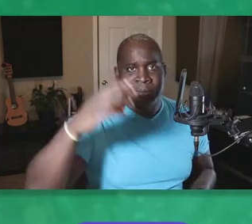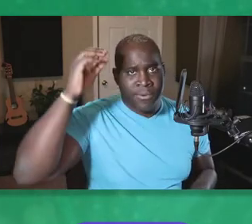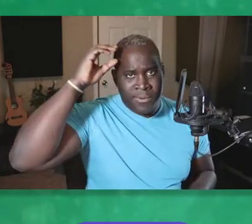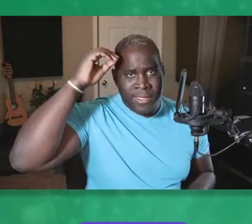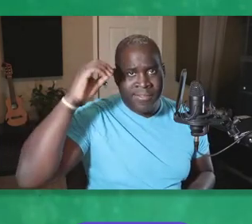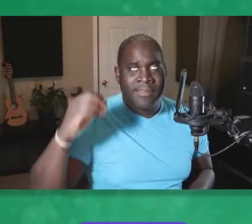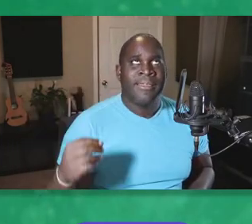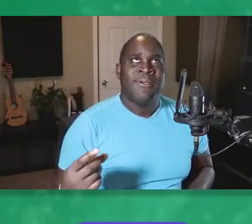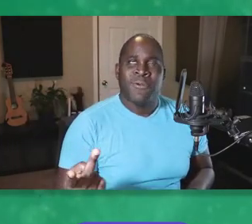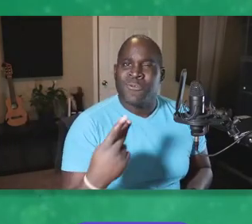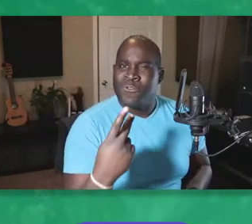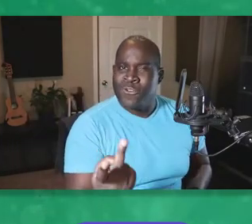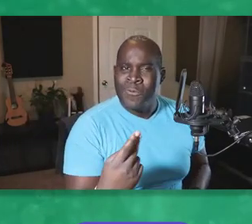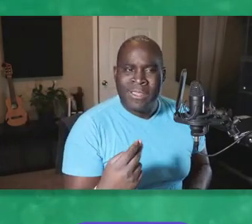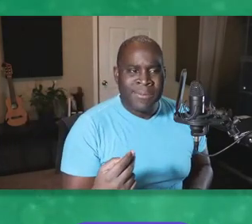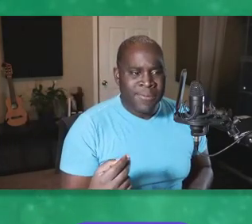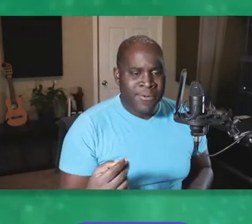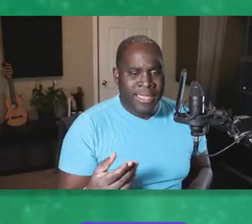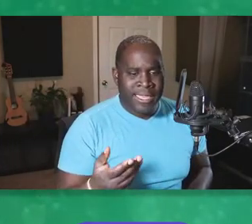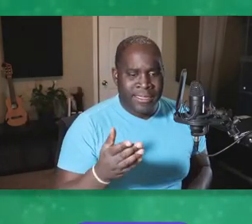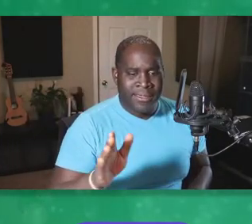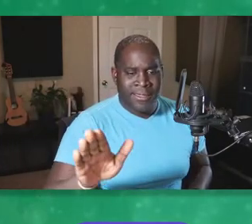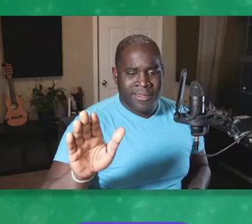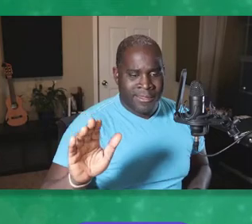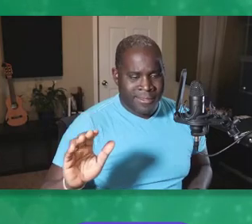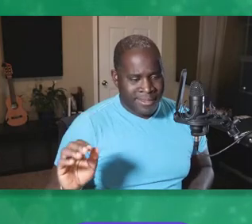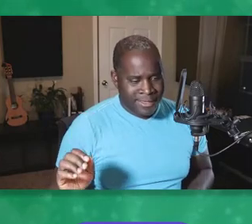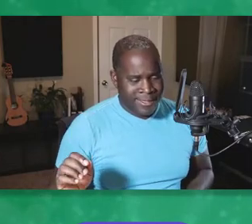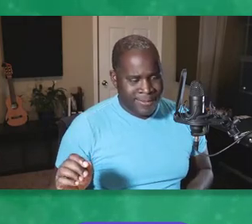me, boys, which should really be more like